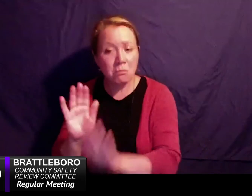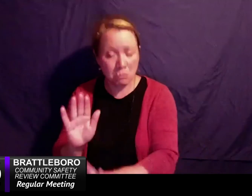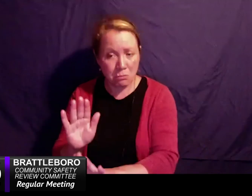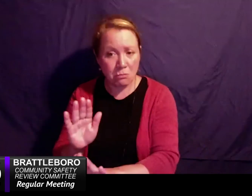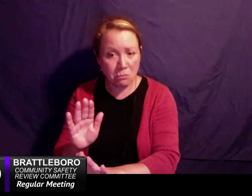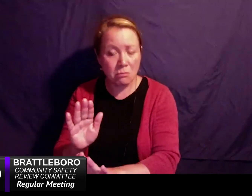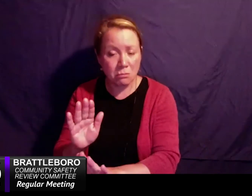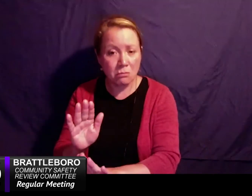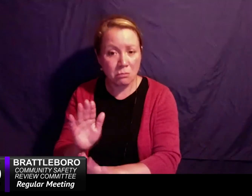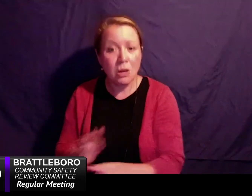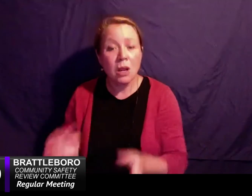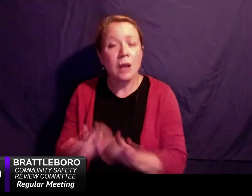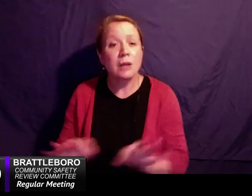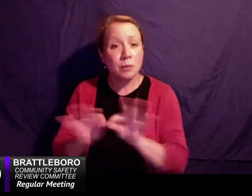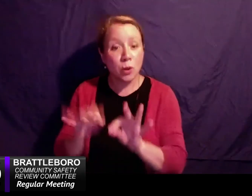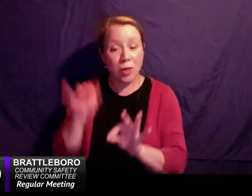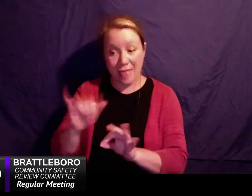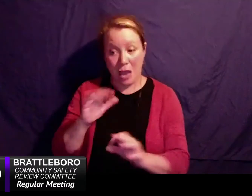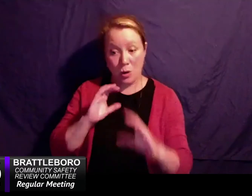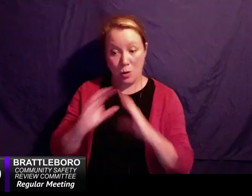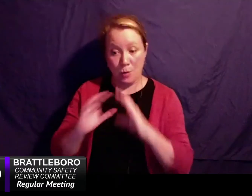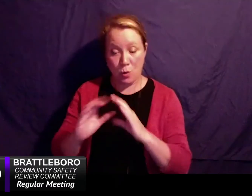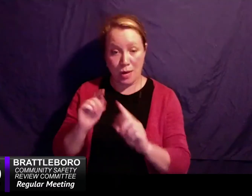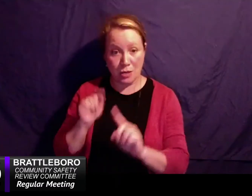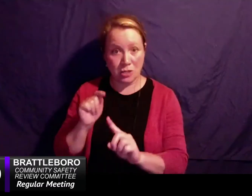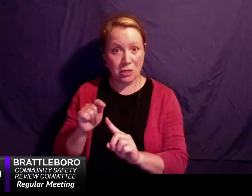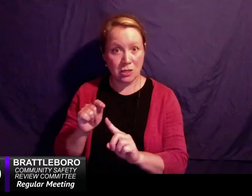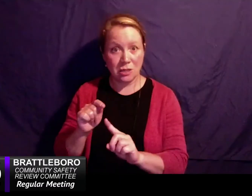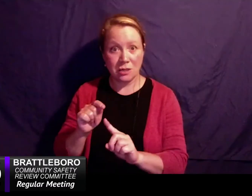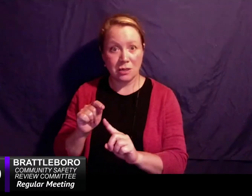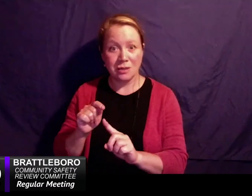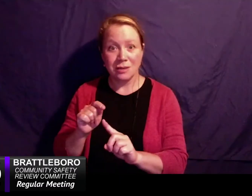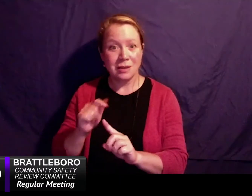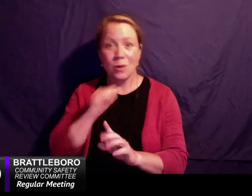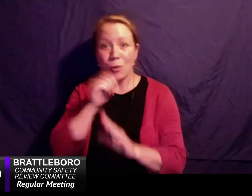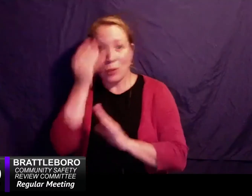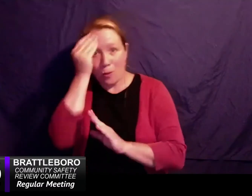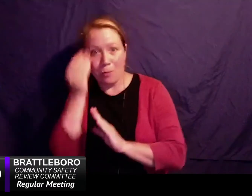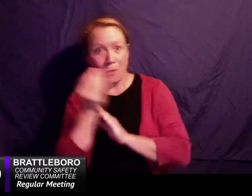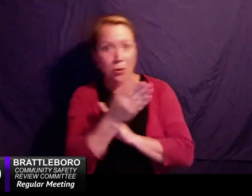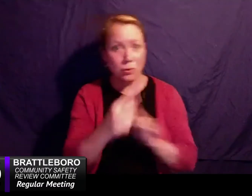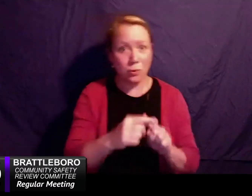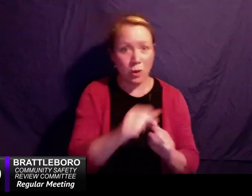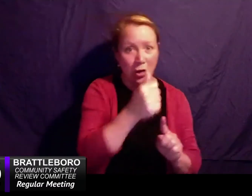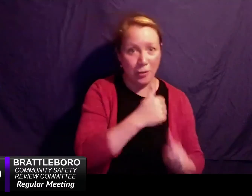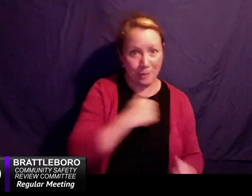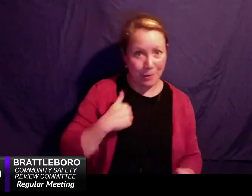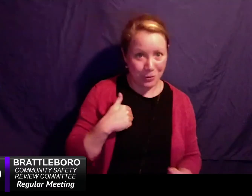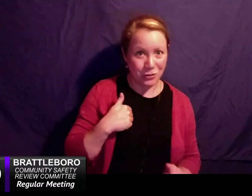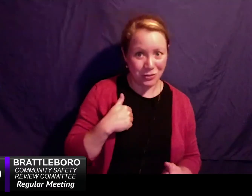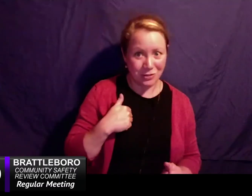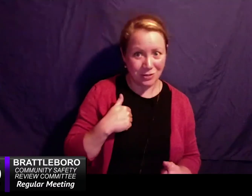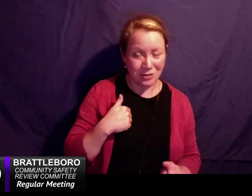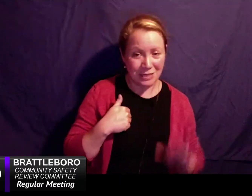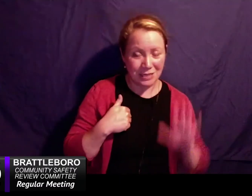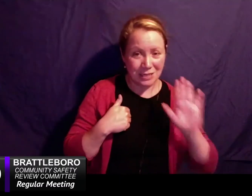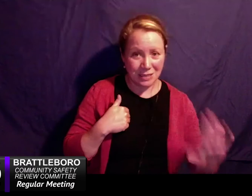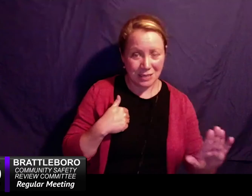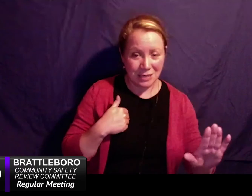that go on in those settings don't get related to other members of the group in a way that would